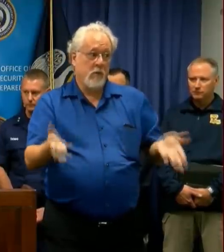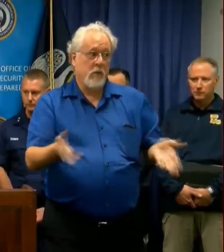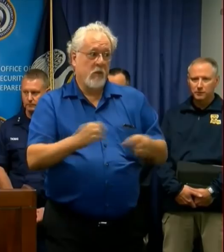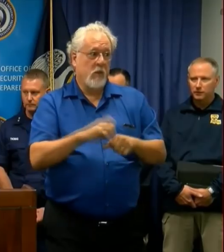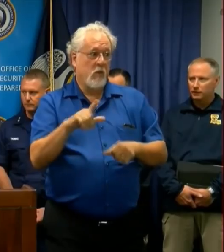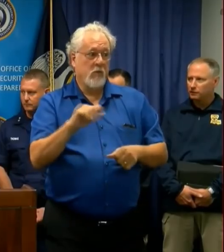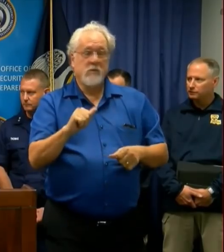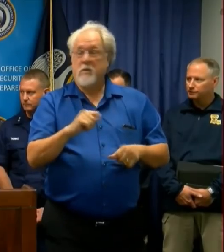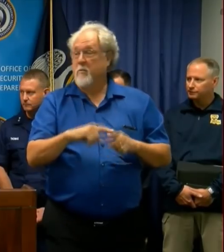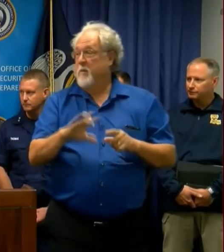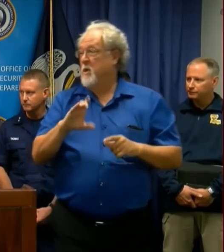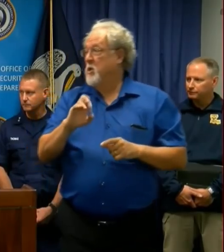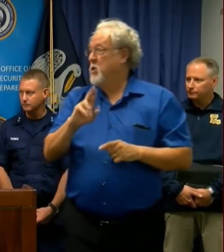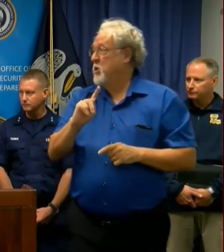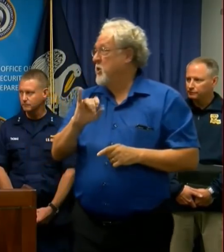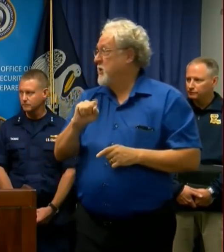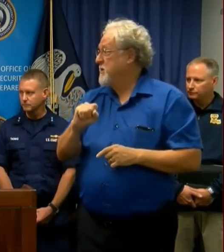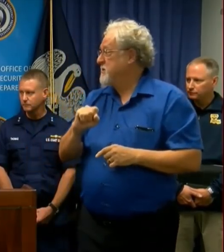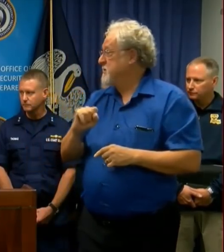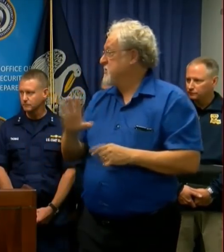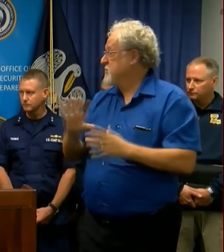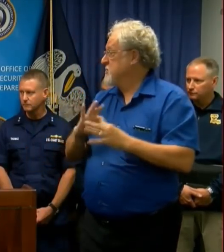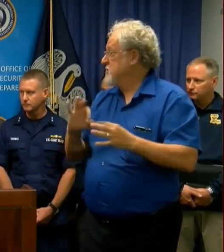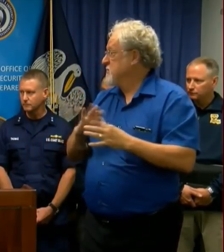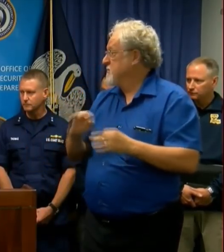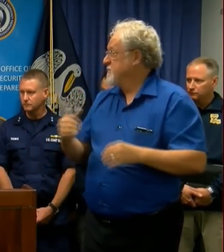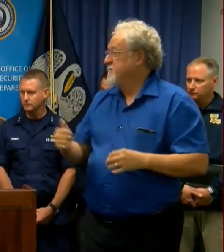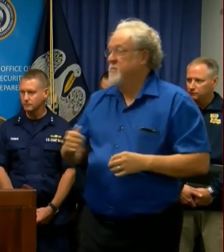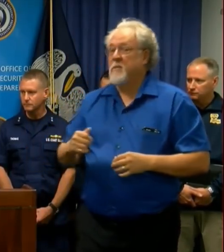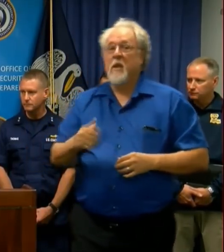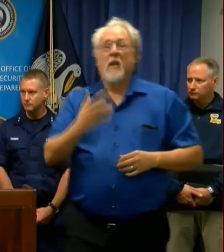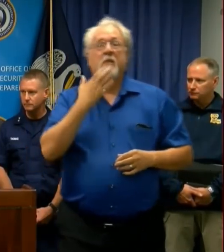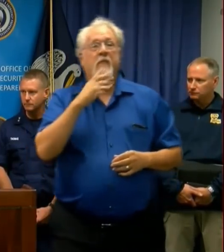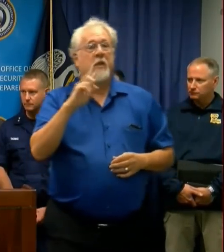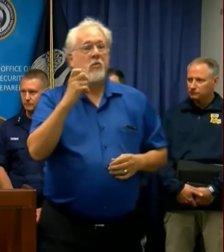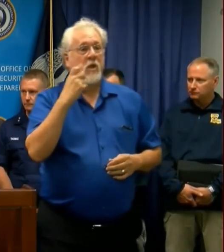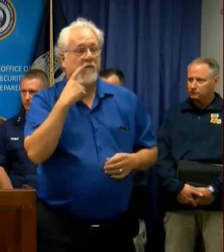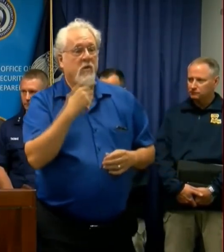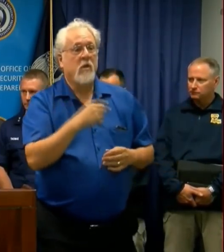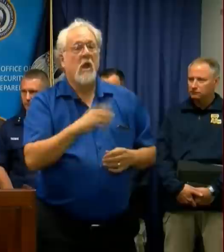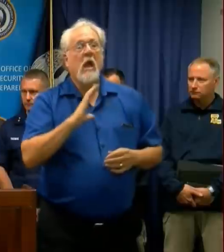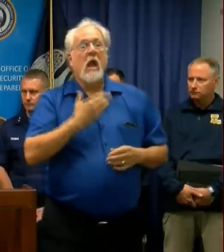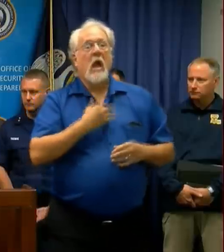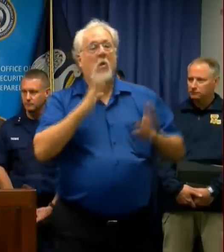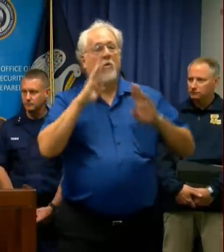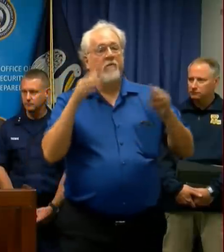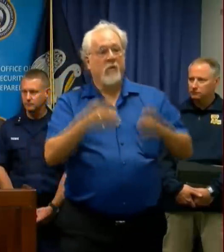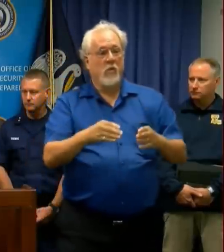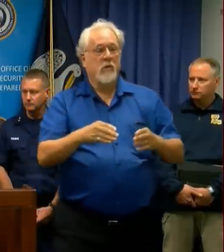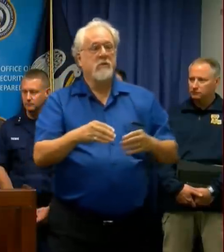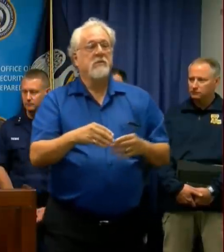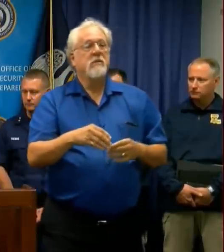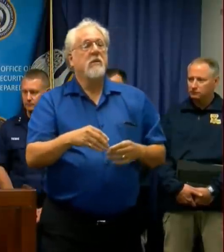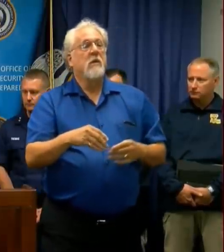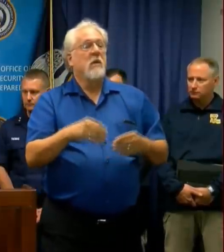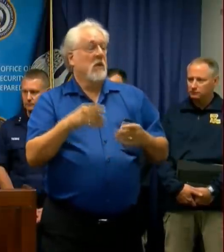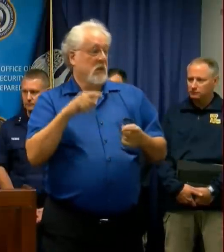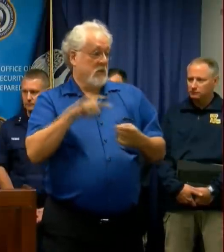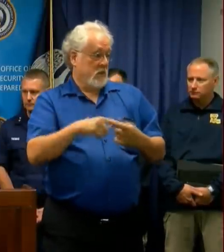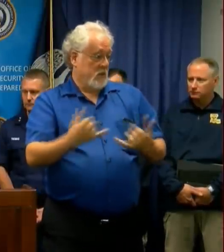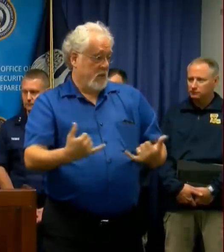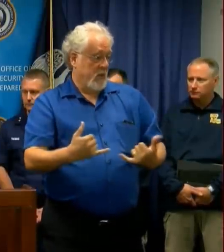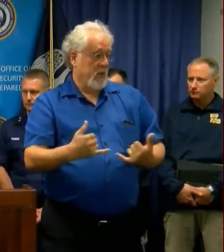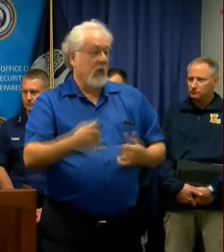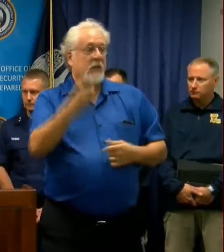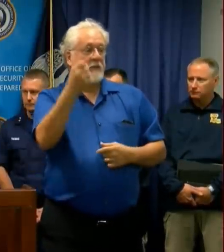But General Curtis, you want to come and talk about your staging? Yes, sir. Thank you, Governor. Our focus really up until today